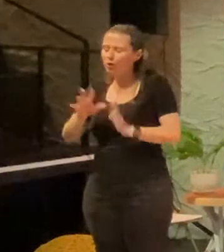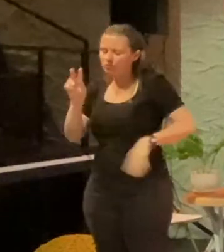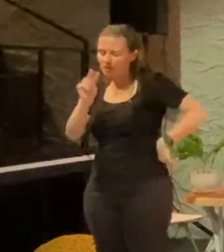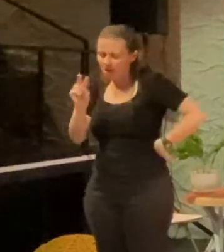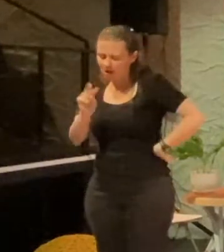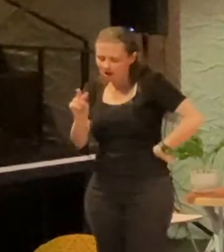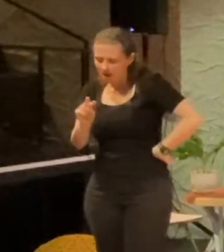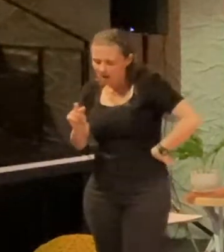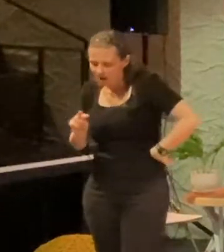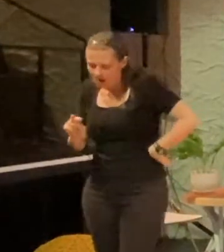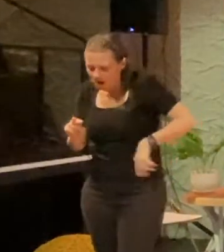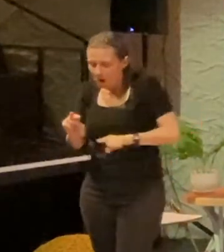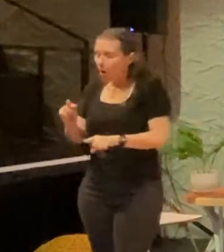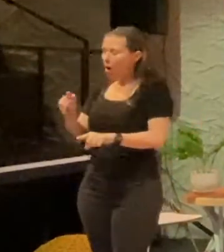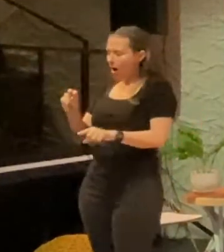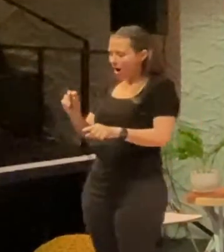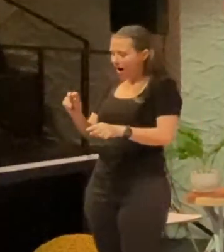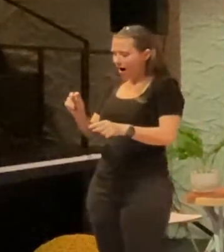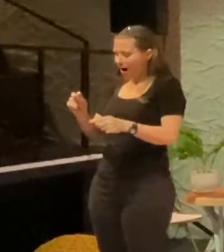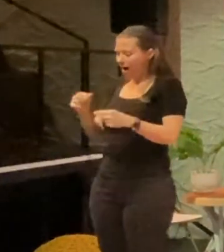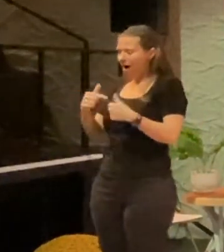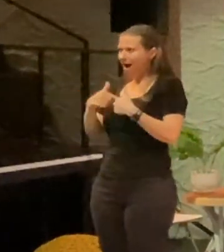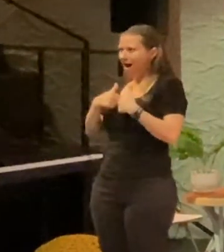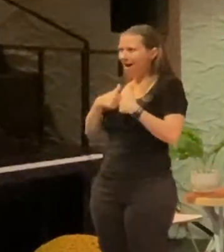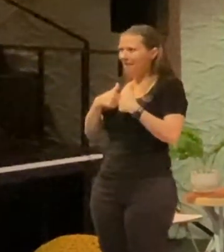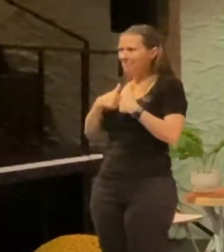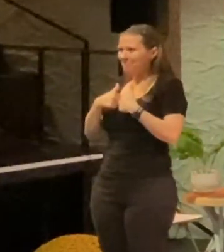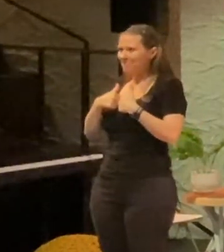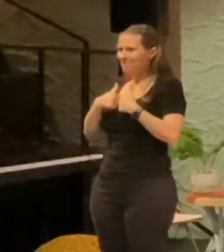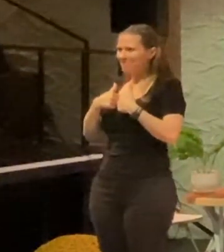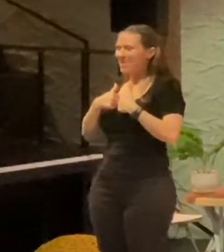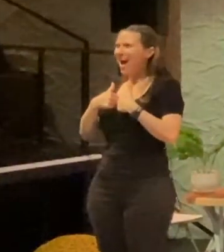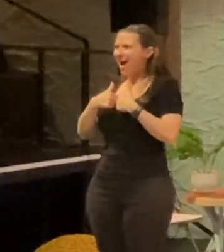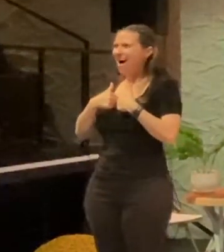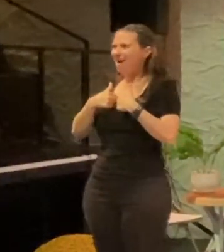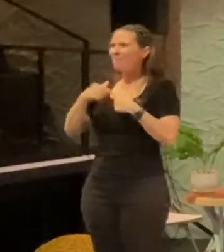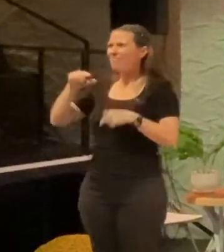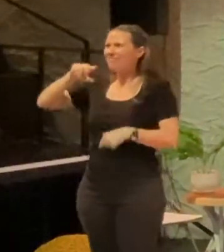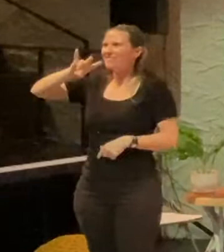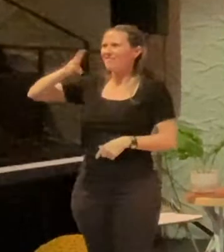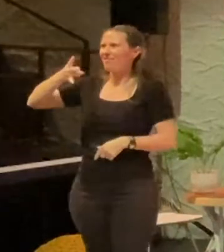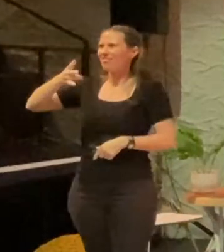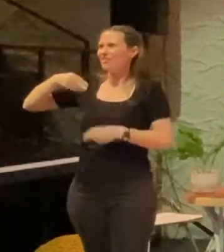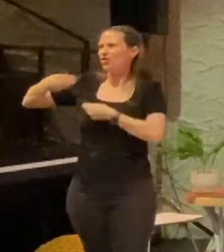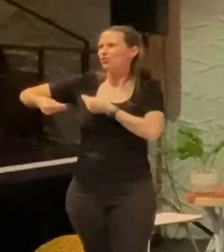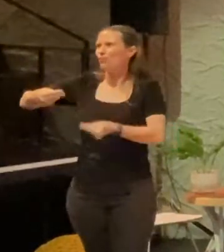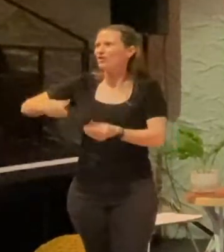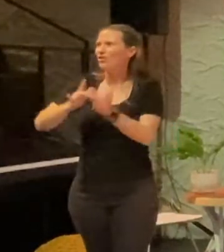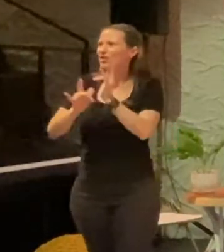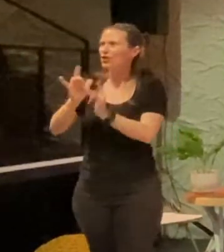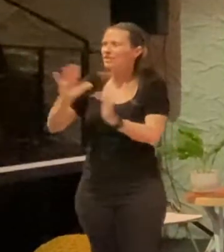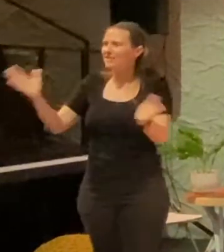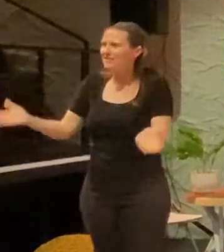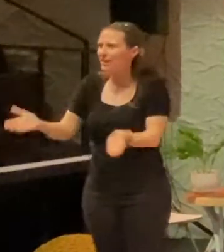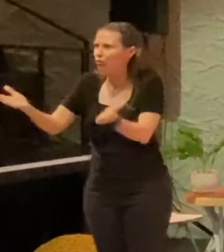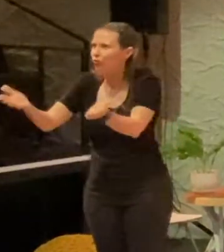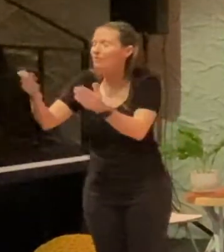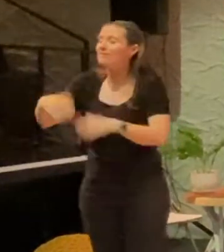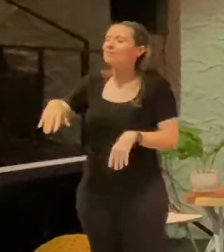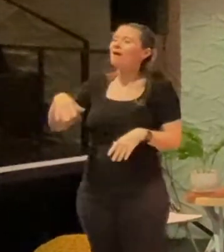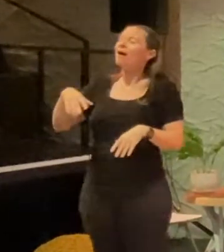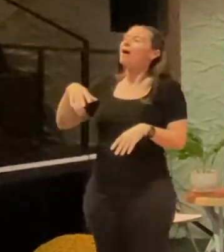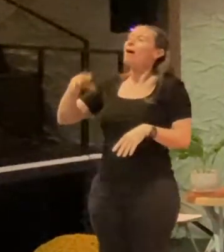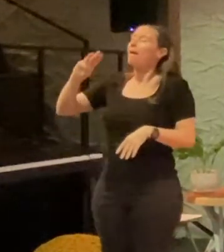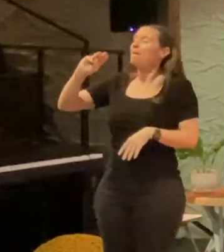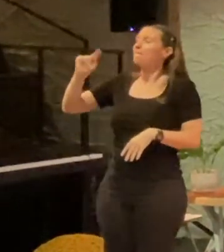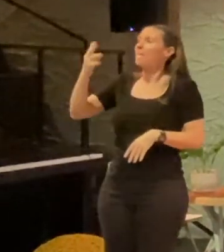oh, I'm the seventh generation that Jesus ushers in. Matthew is saying this perfection has